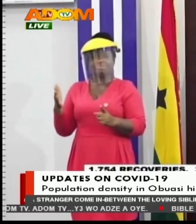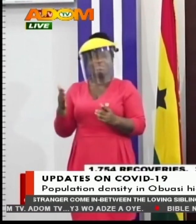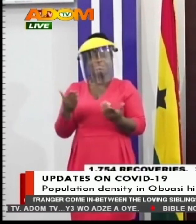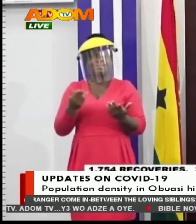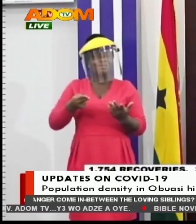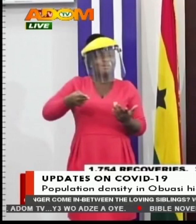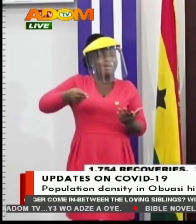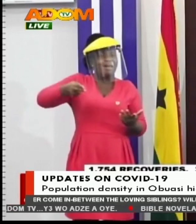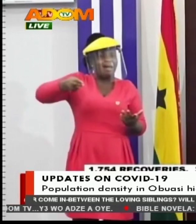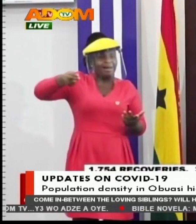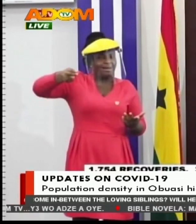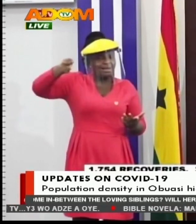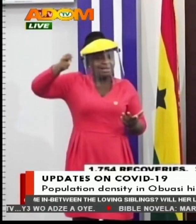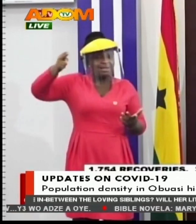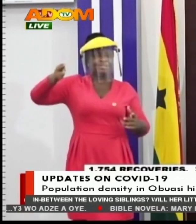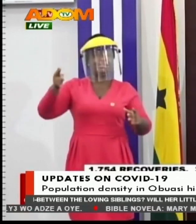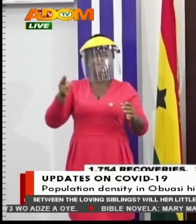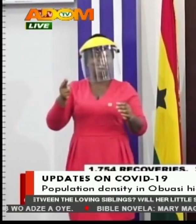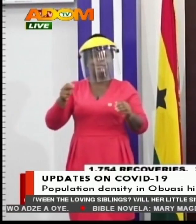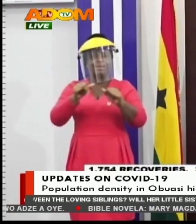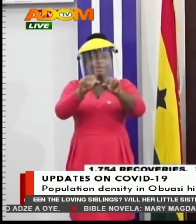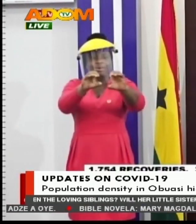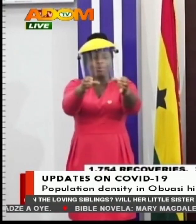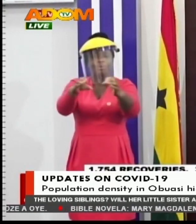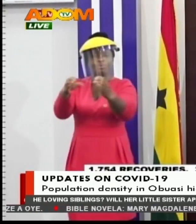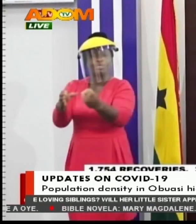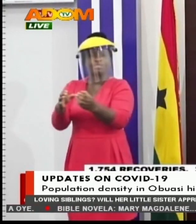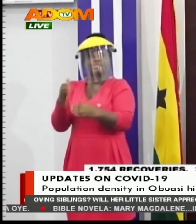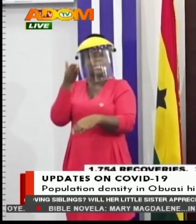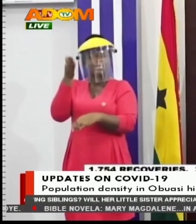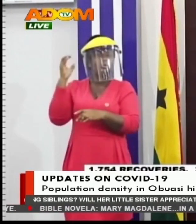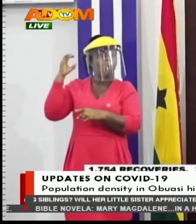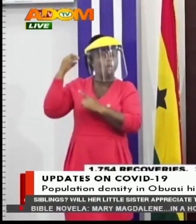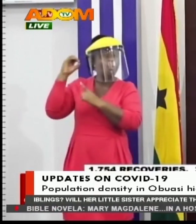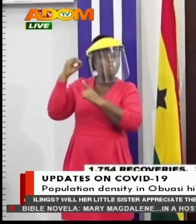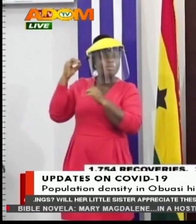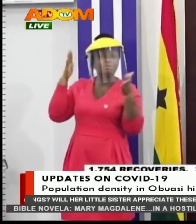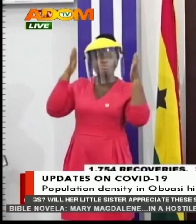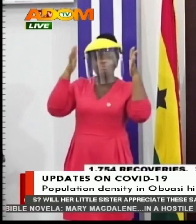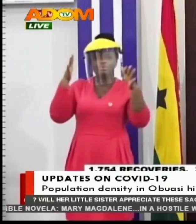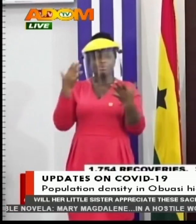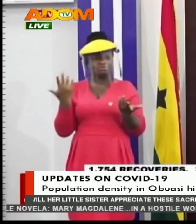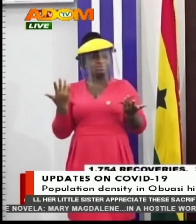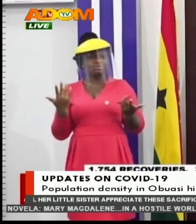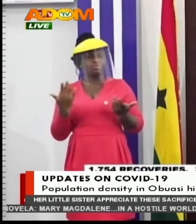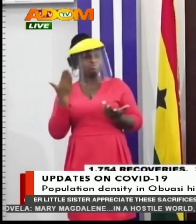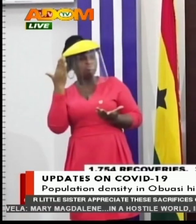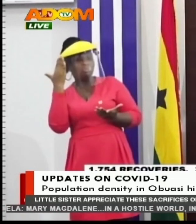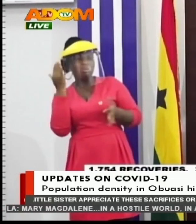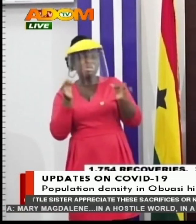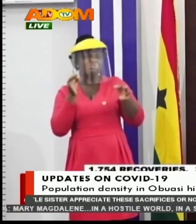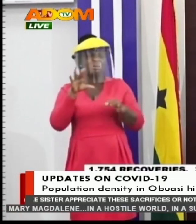groups, including taxi drivers and food vendors. So that's by way of trying to address surveillance and contact management